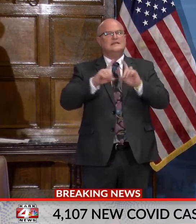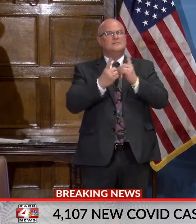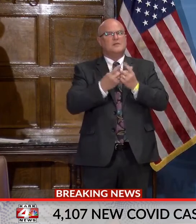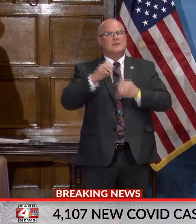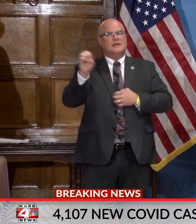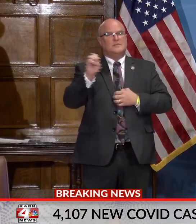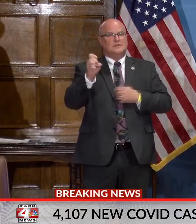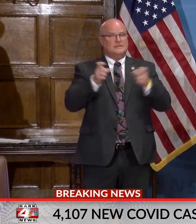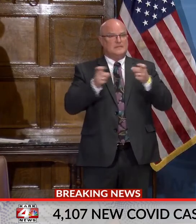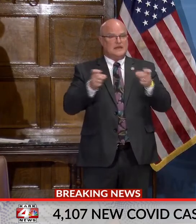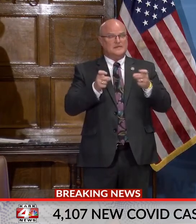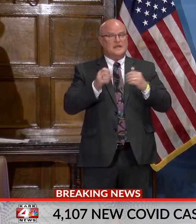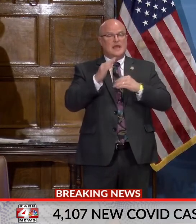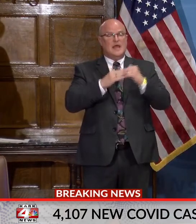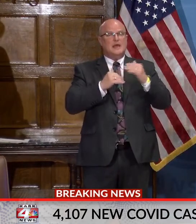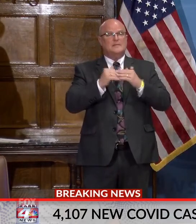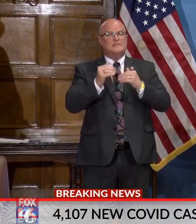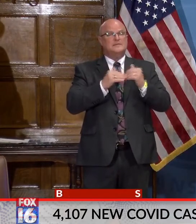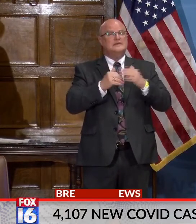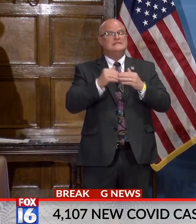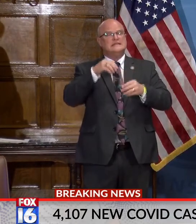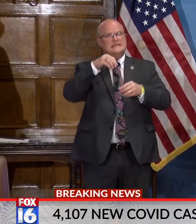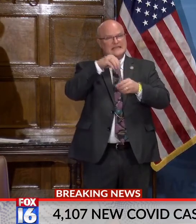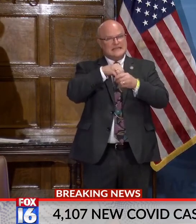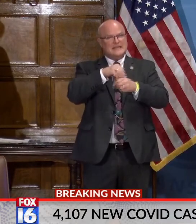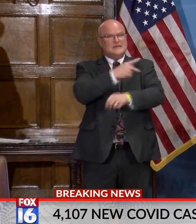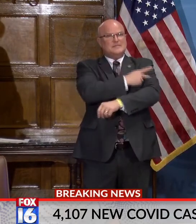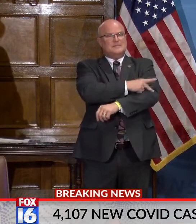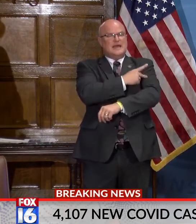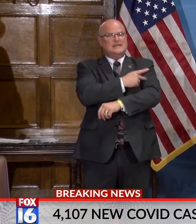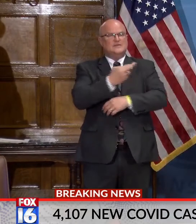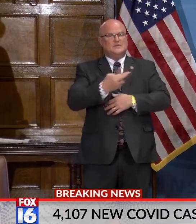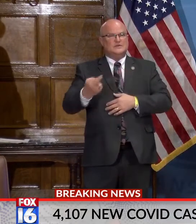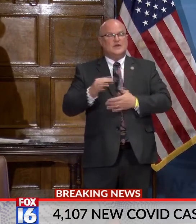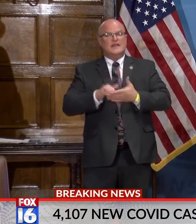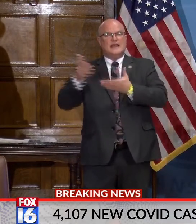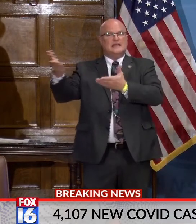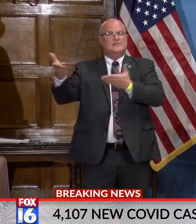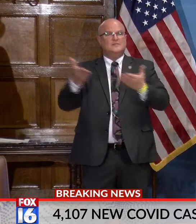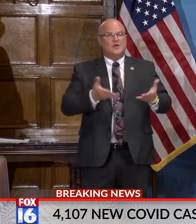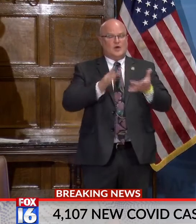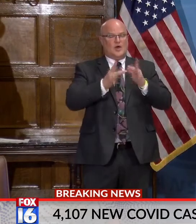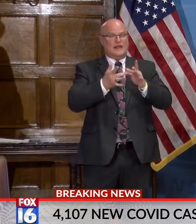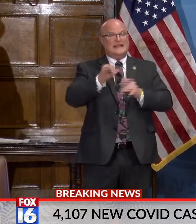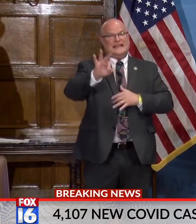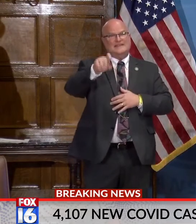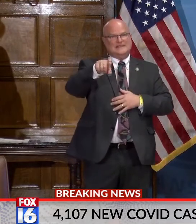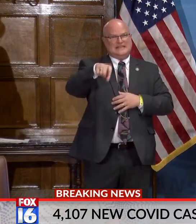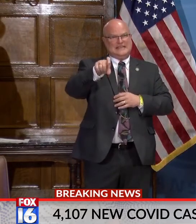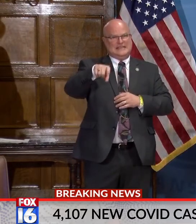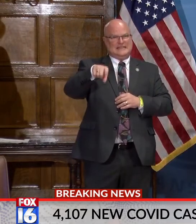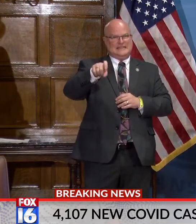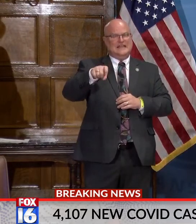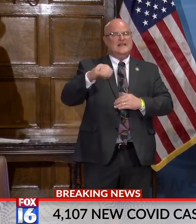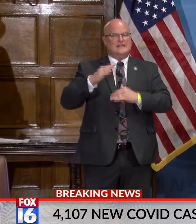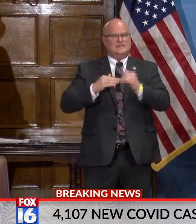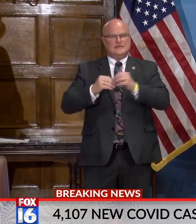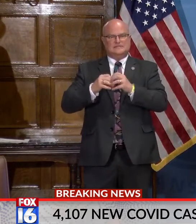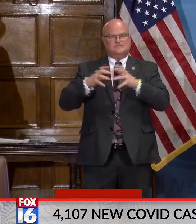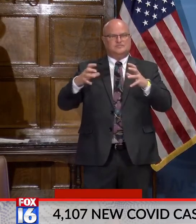Management, is building out additional inpatient bed resources that could be brought online if needed, if the situation becomes